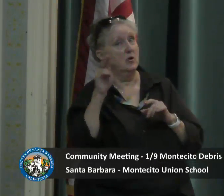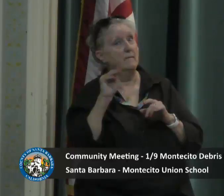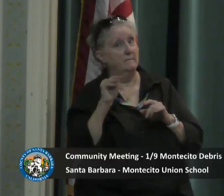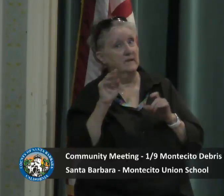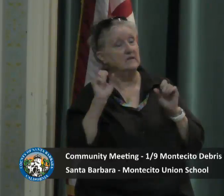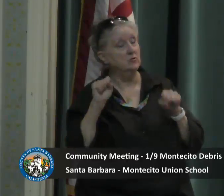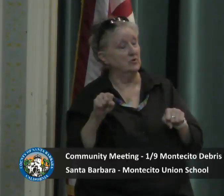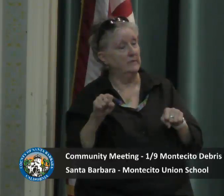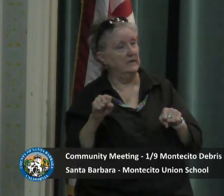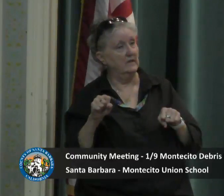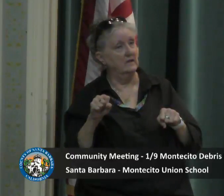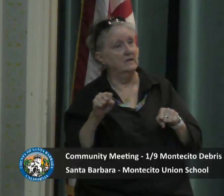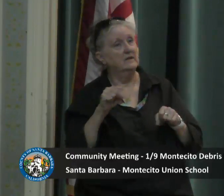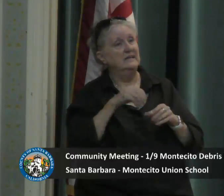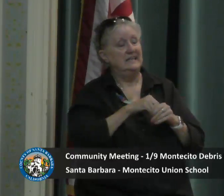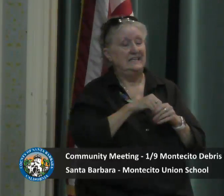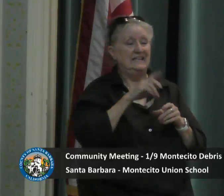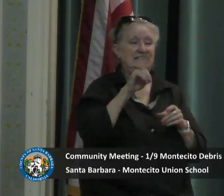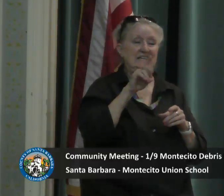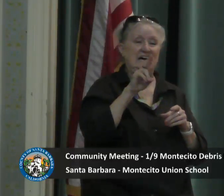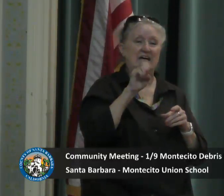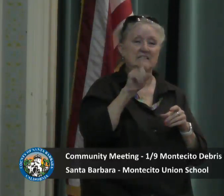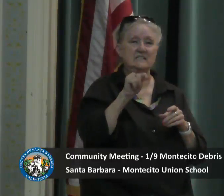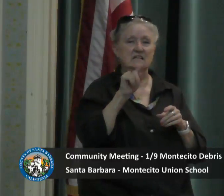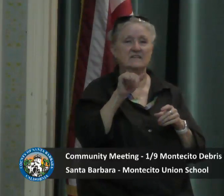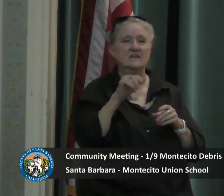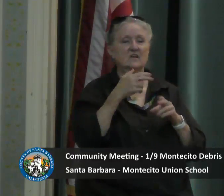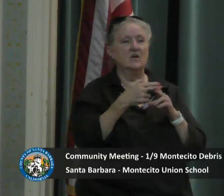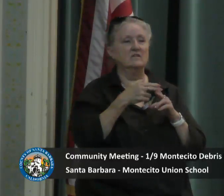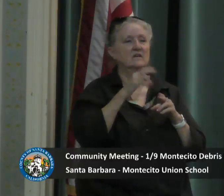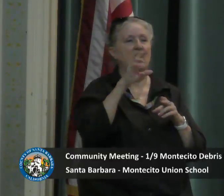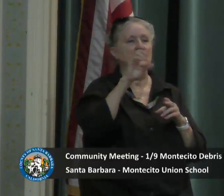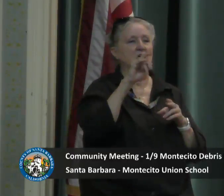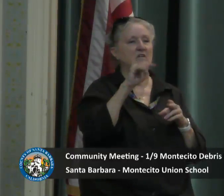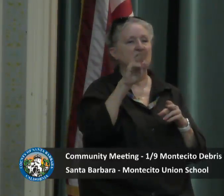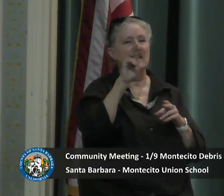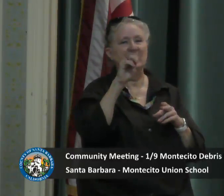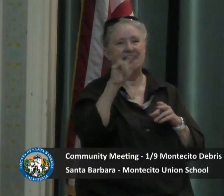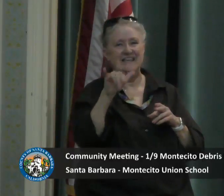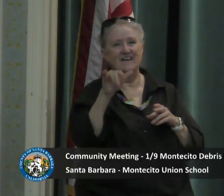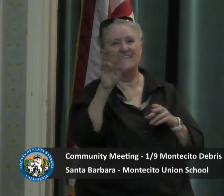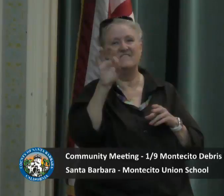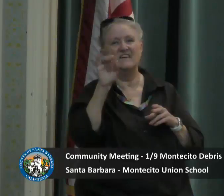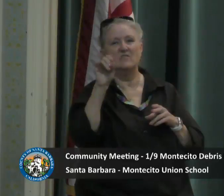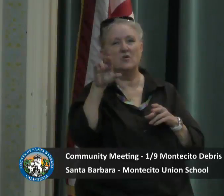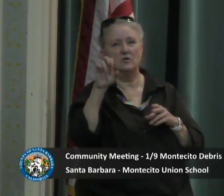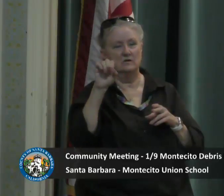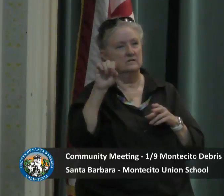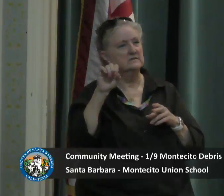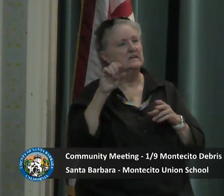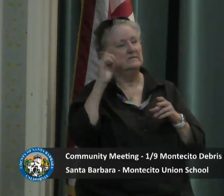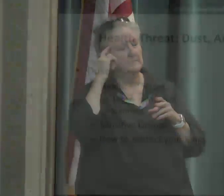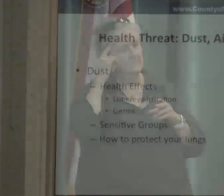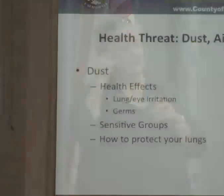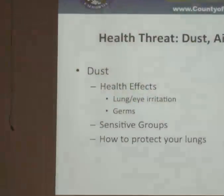that could be in the dust that's blown up, and that's called poxy or valley. The risk in southern Santa Barbara County is low. This